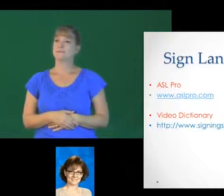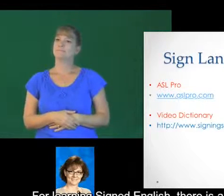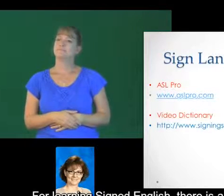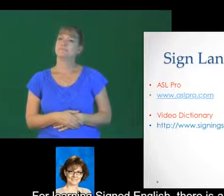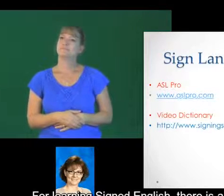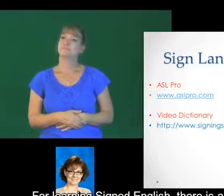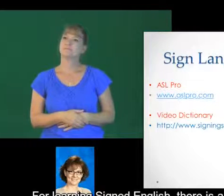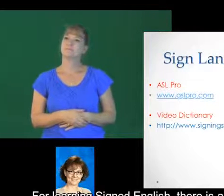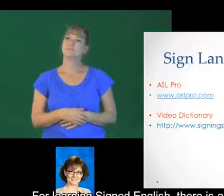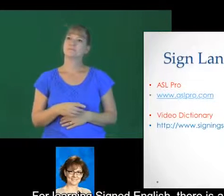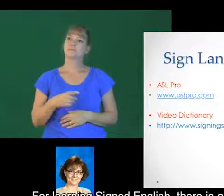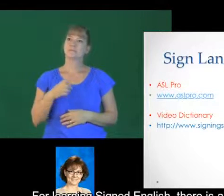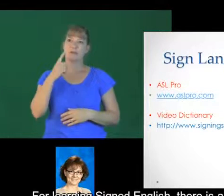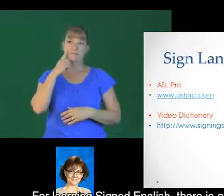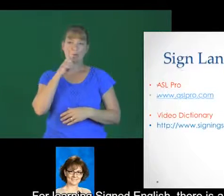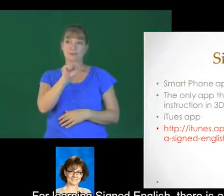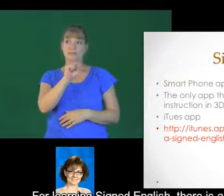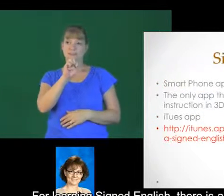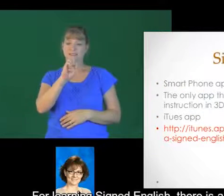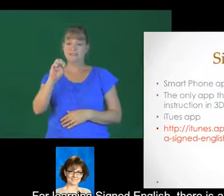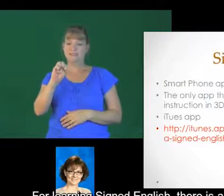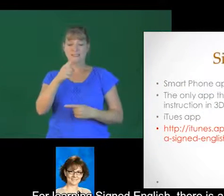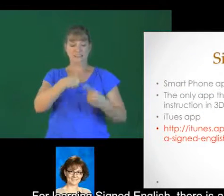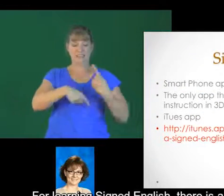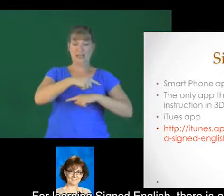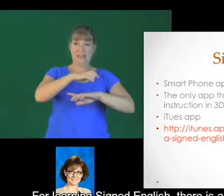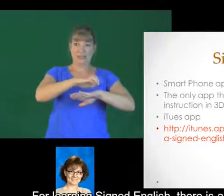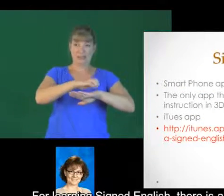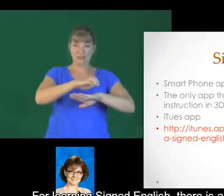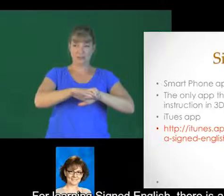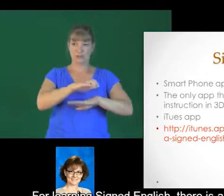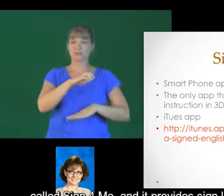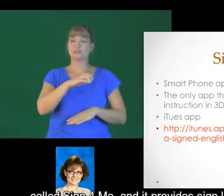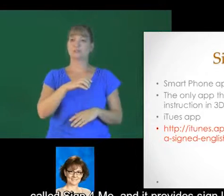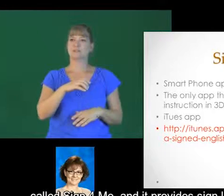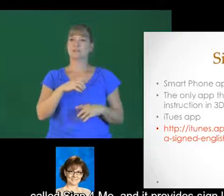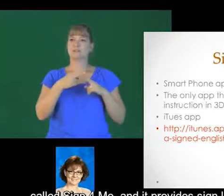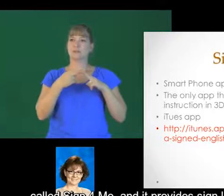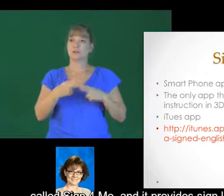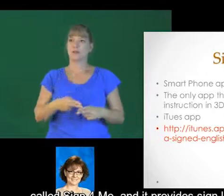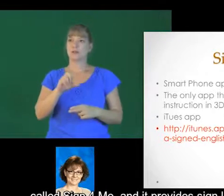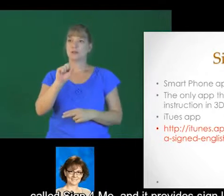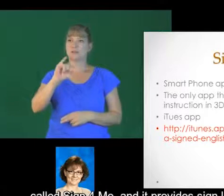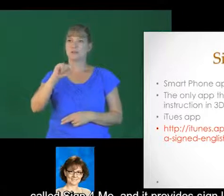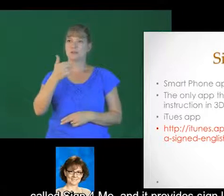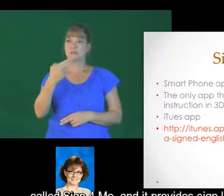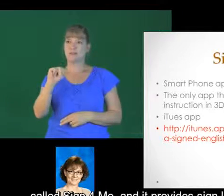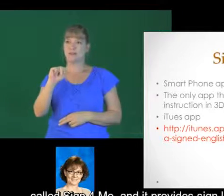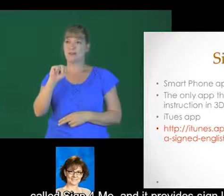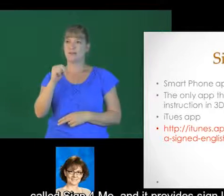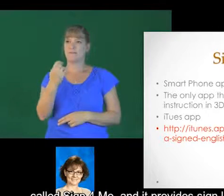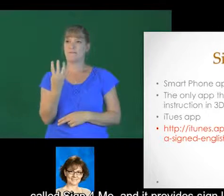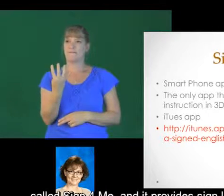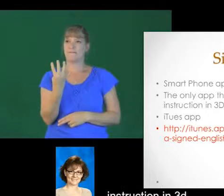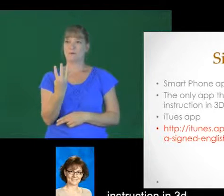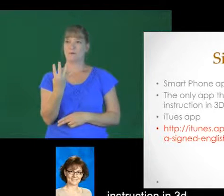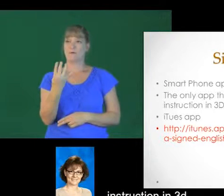For learning signed English, there's a website called Sign For Me, and it provides sign language instruction